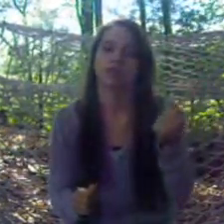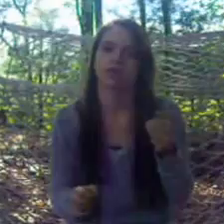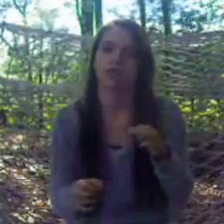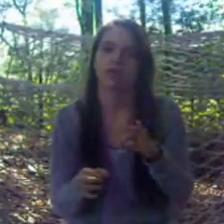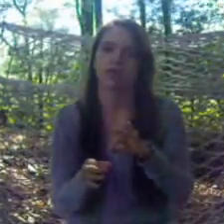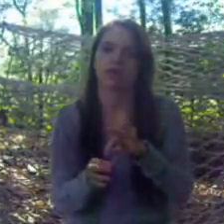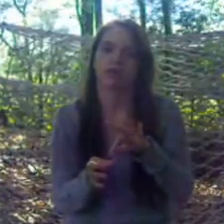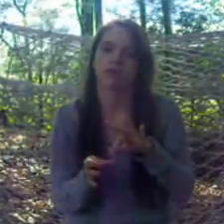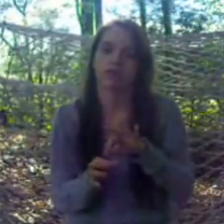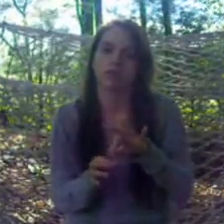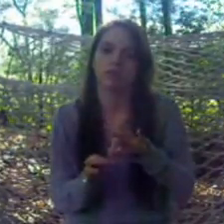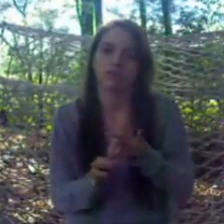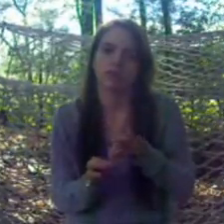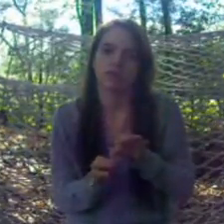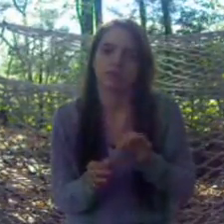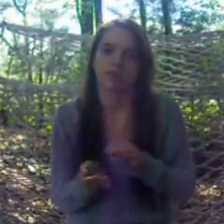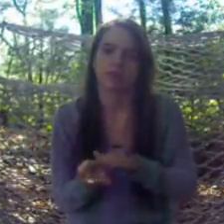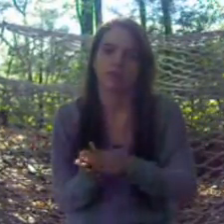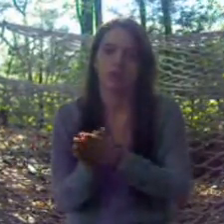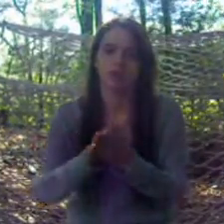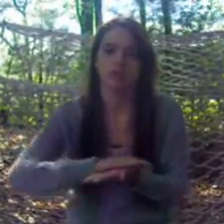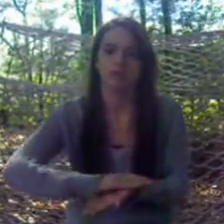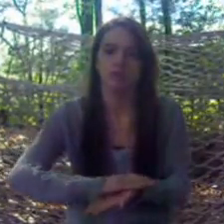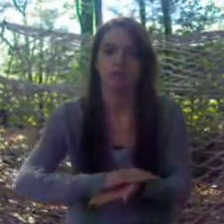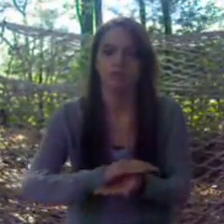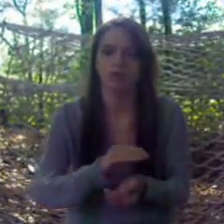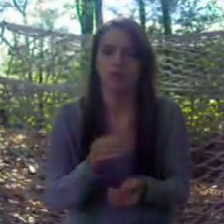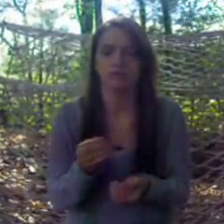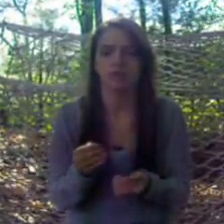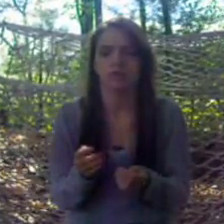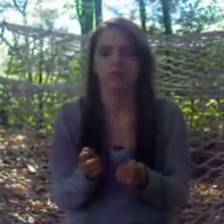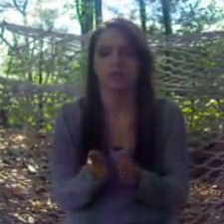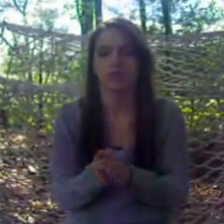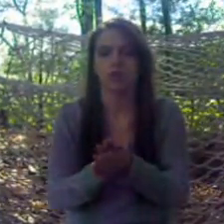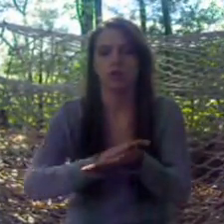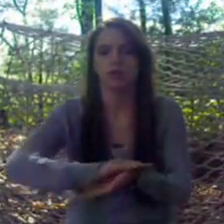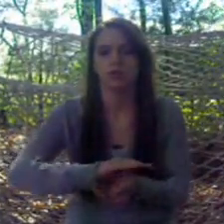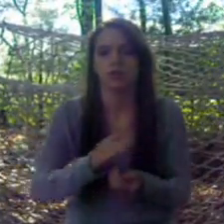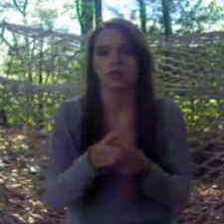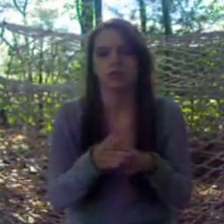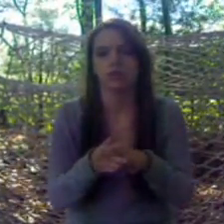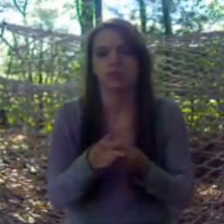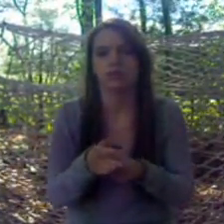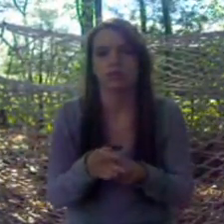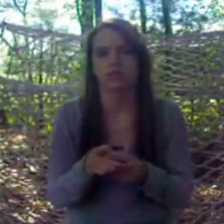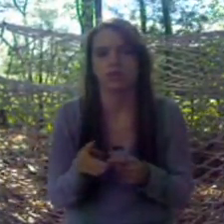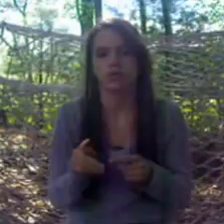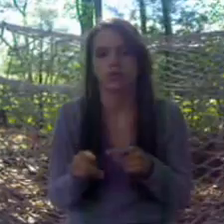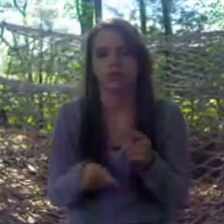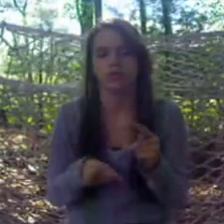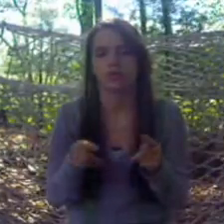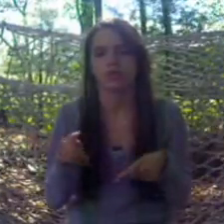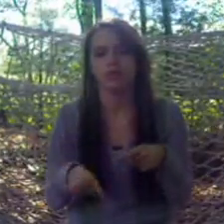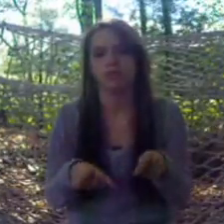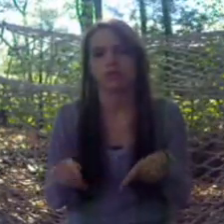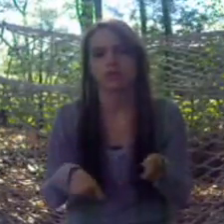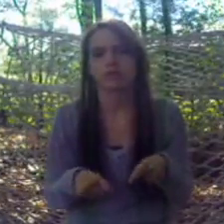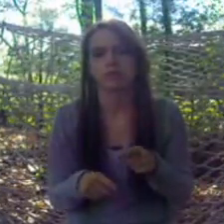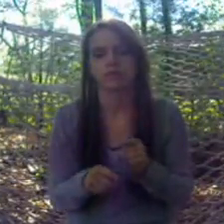Easy something like a becomes initialized Fold up like little Notes You